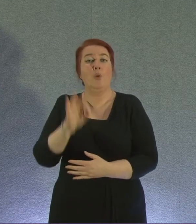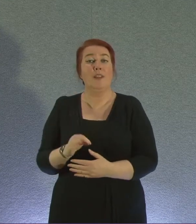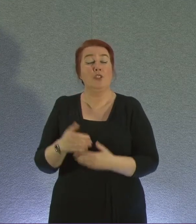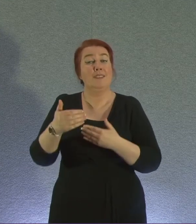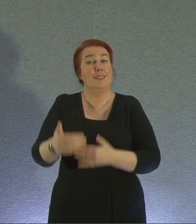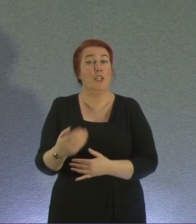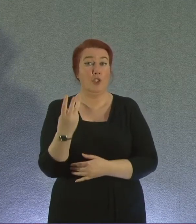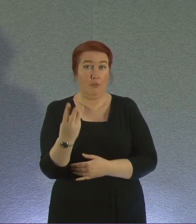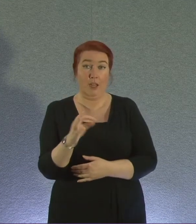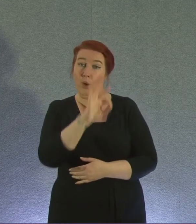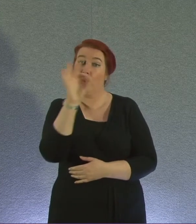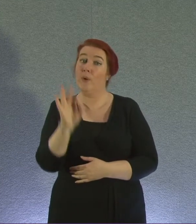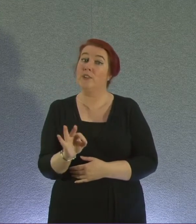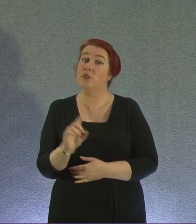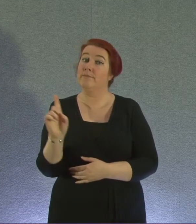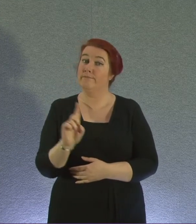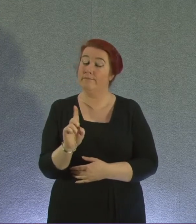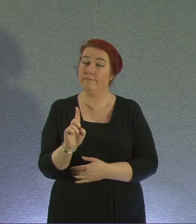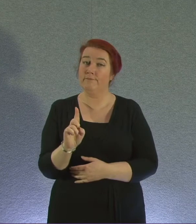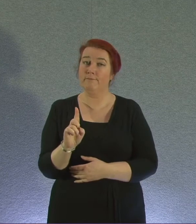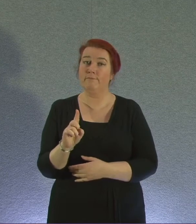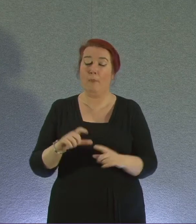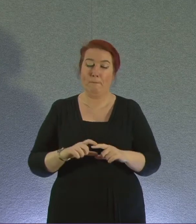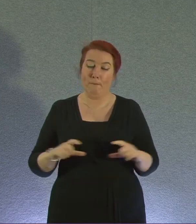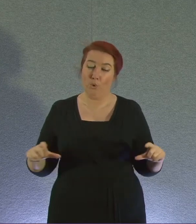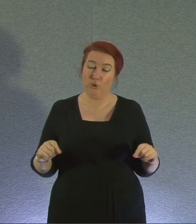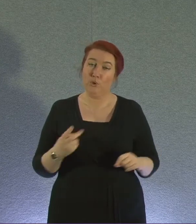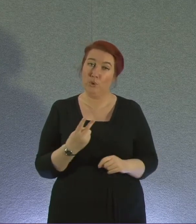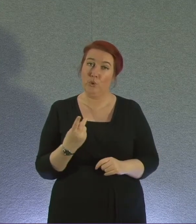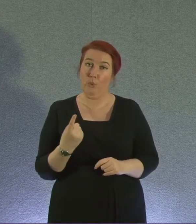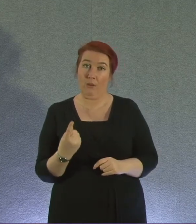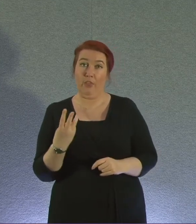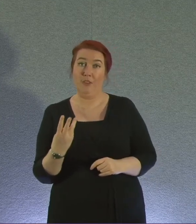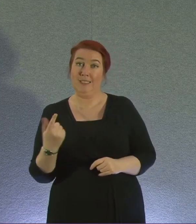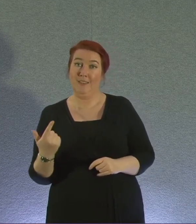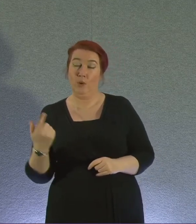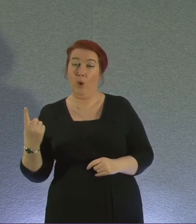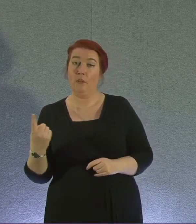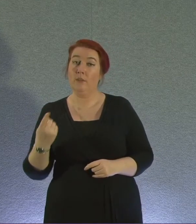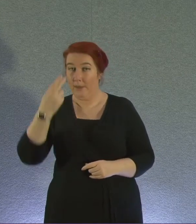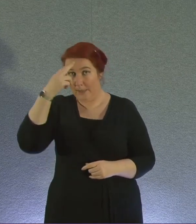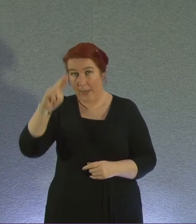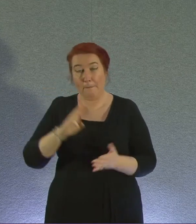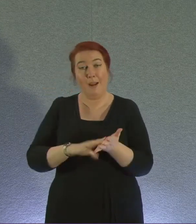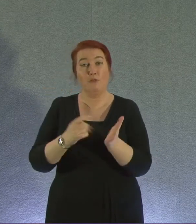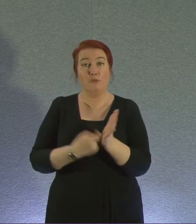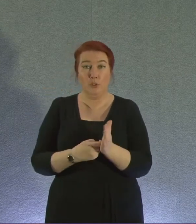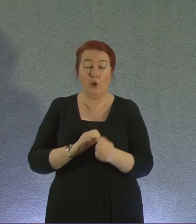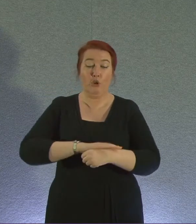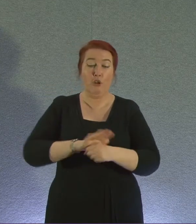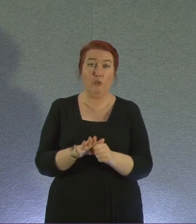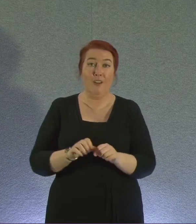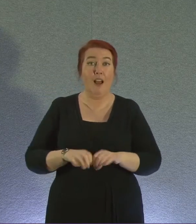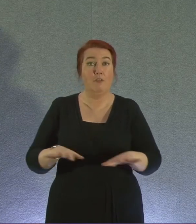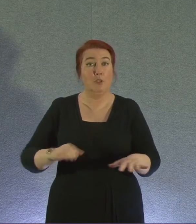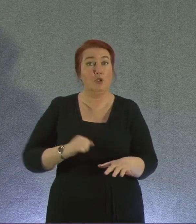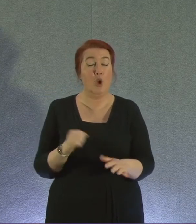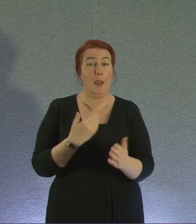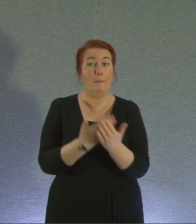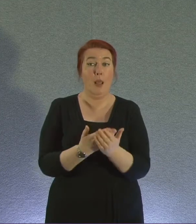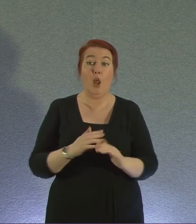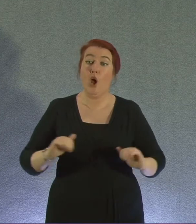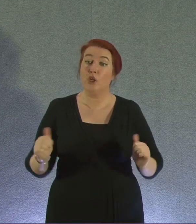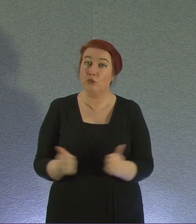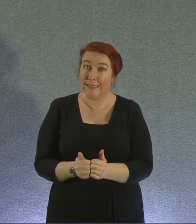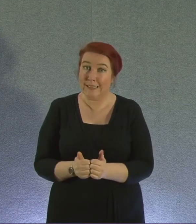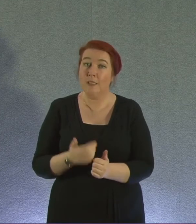So the question is that motion 21371 in the name of Michael Russell on the Coronavirus Scotland Bill at stage 3 be agreed, and members